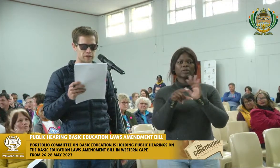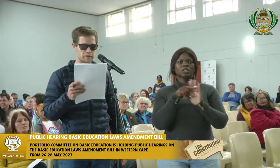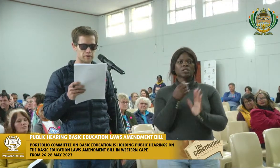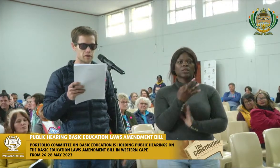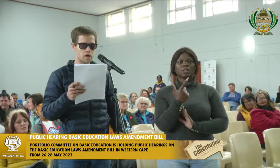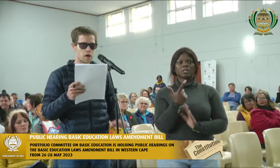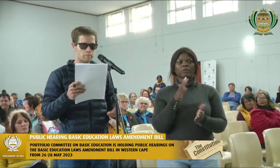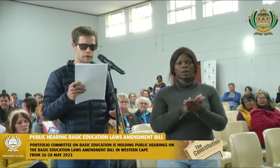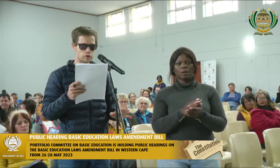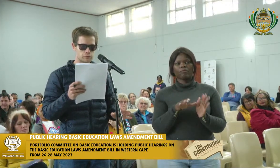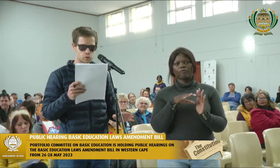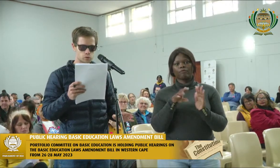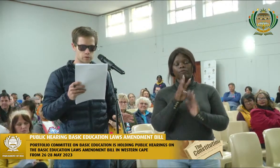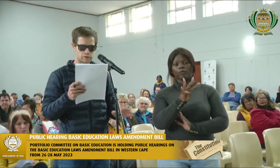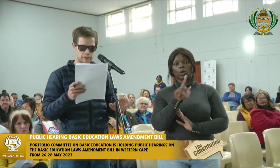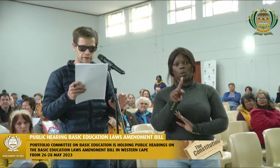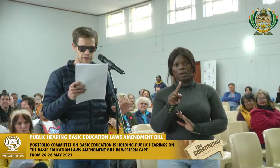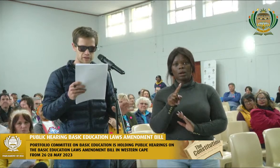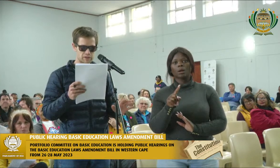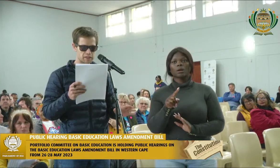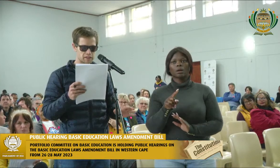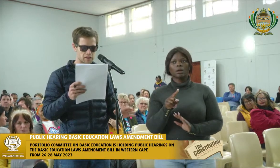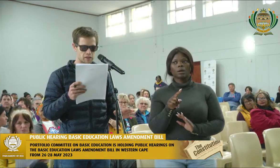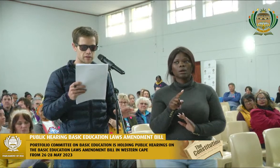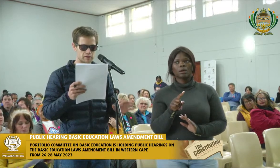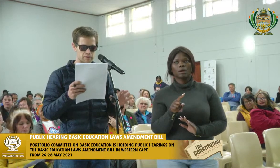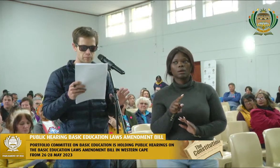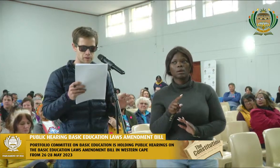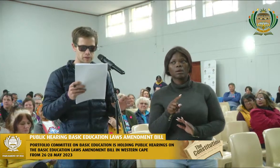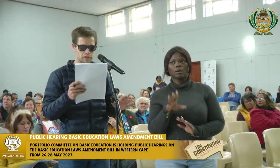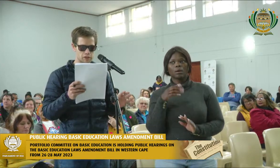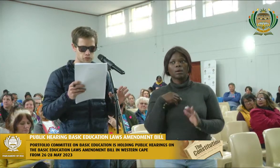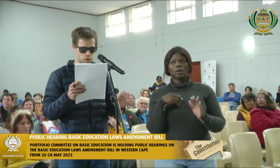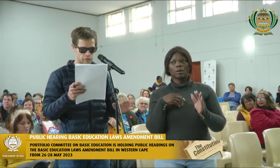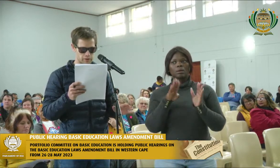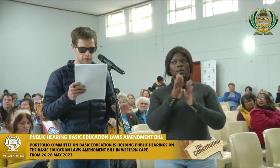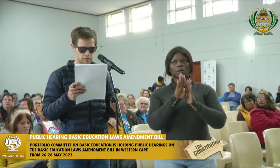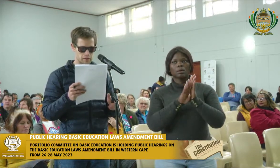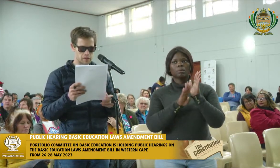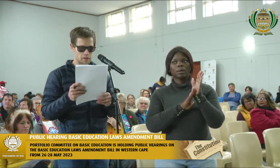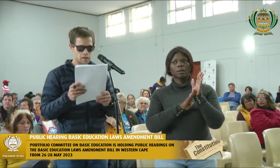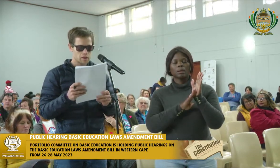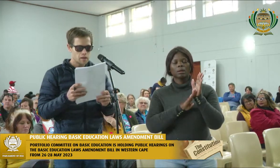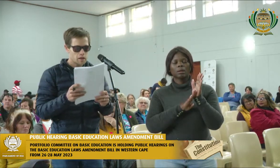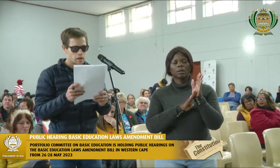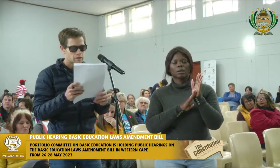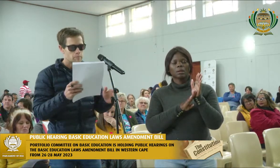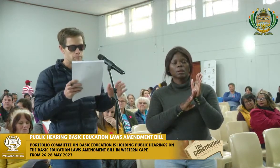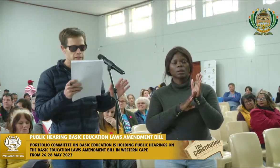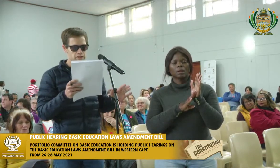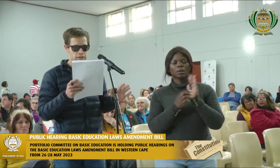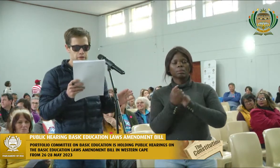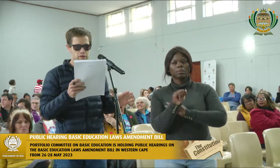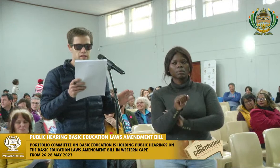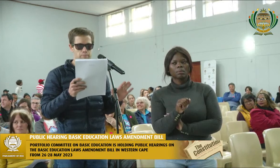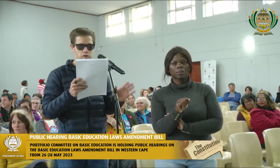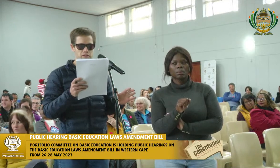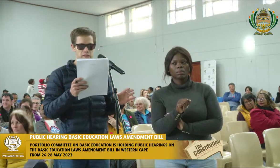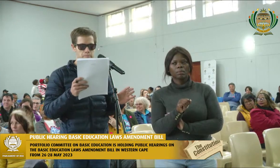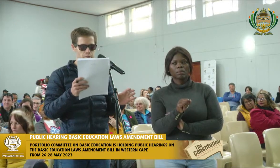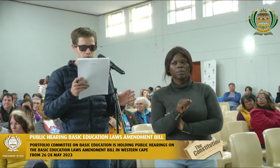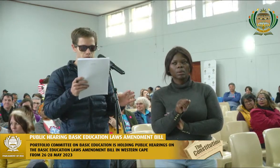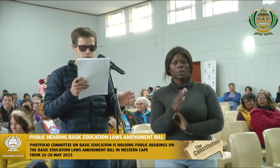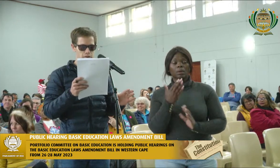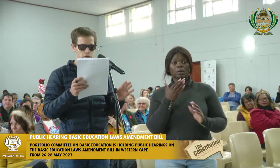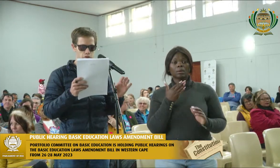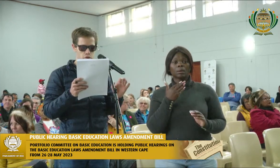and 41. Be not fooled, the devil is in the detail and this bill is full of it. Please note that